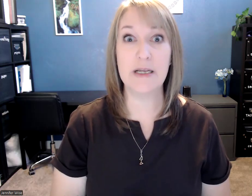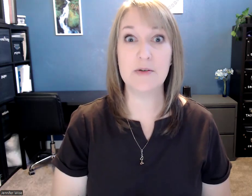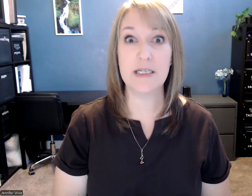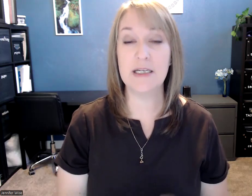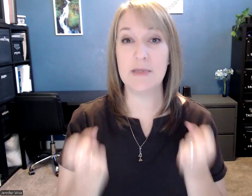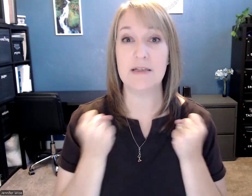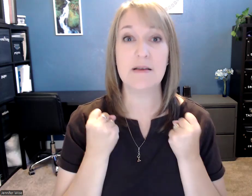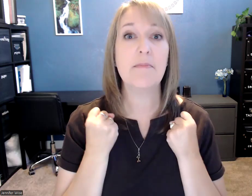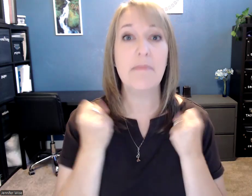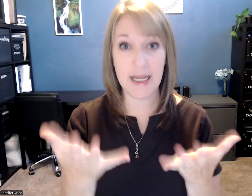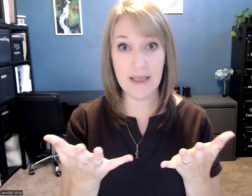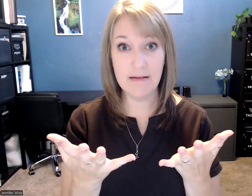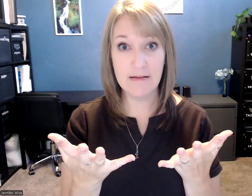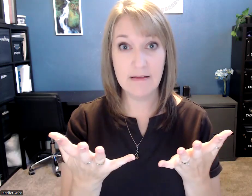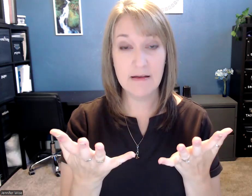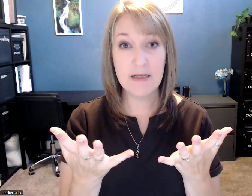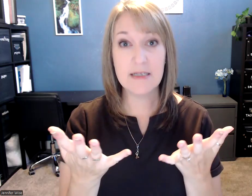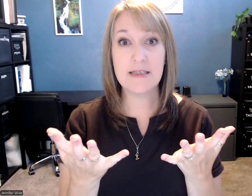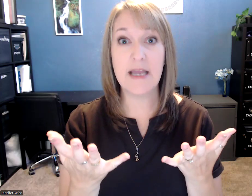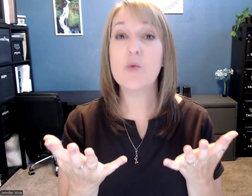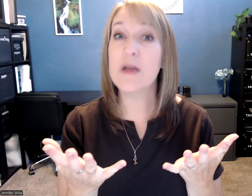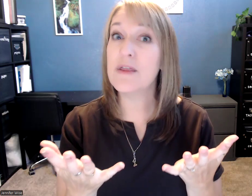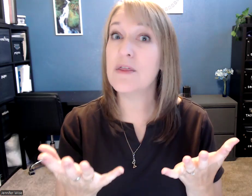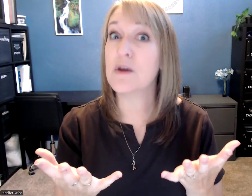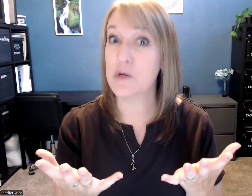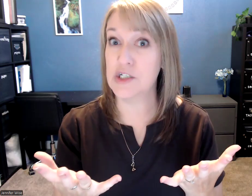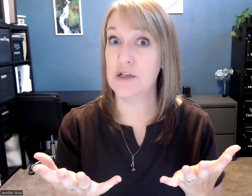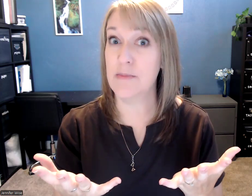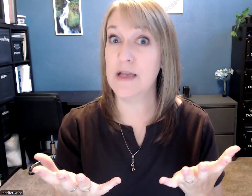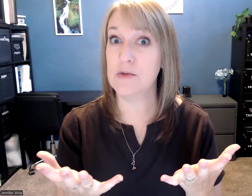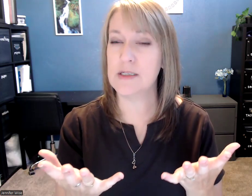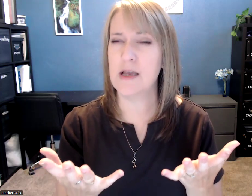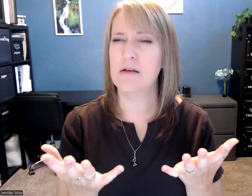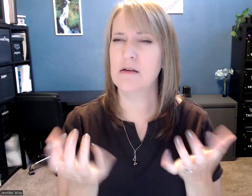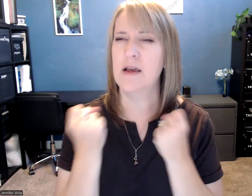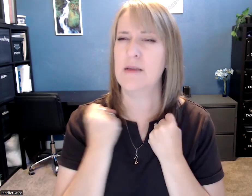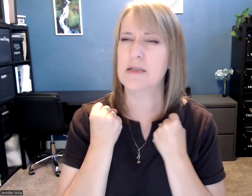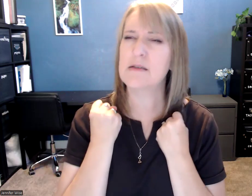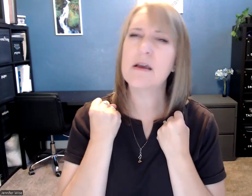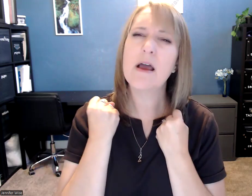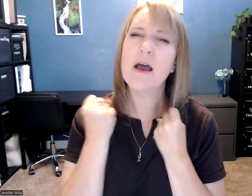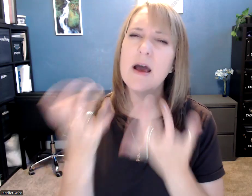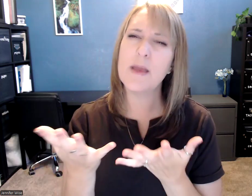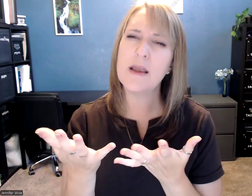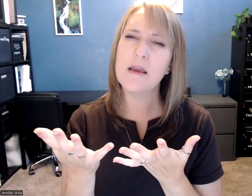non-manual sign, it means many. Sign it with the question non-manual sign, and it means how many.